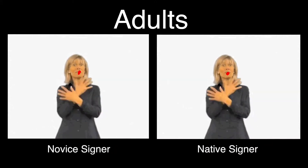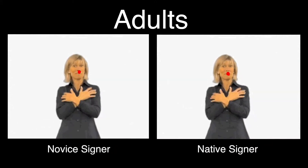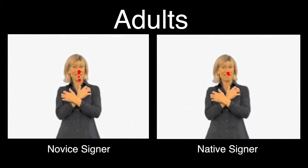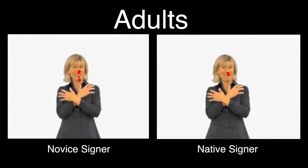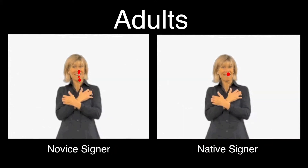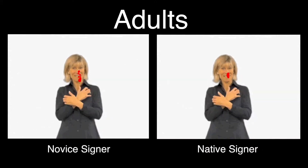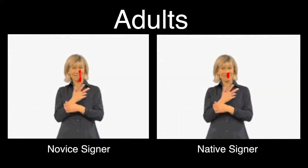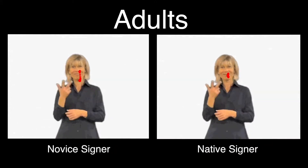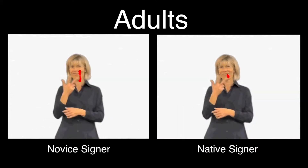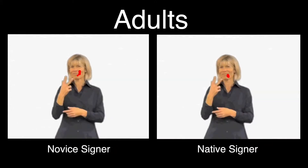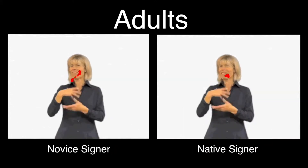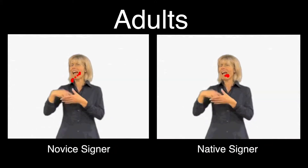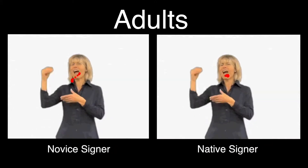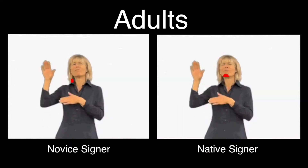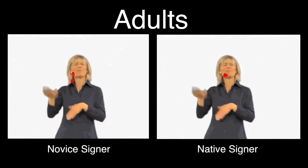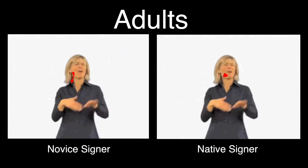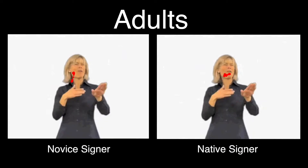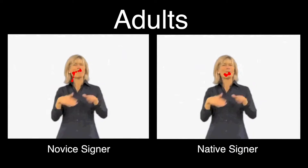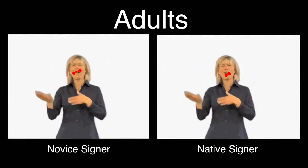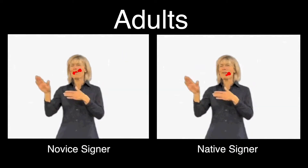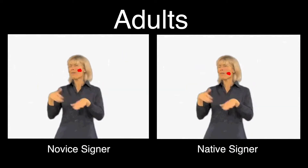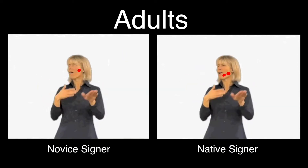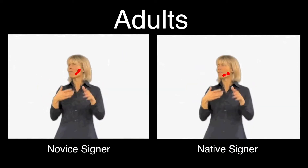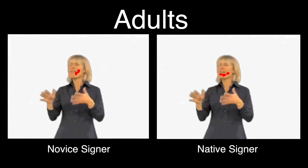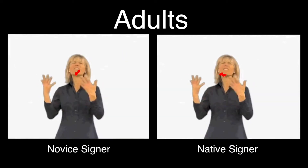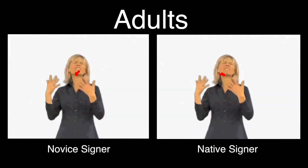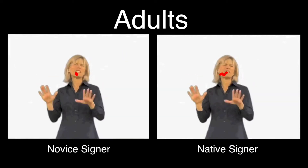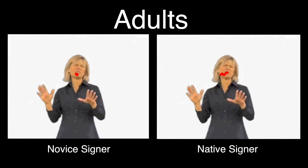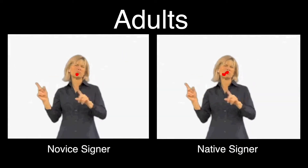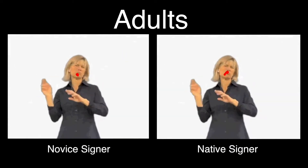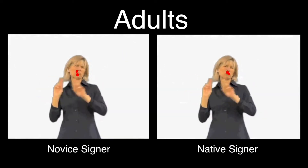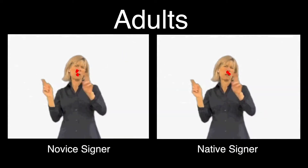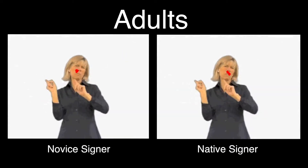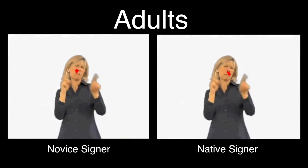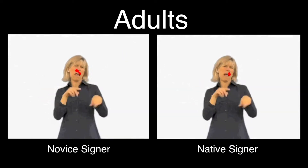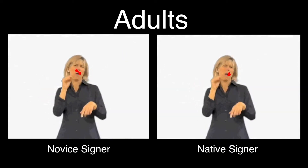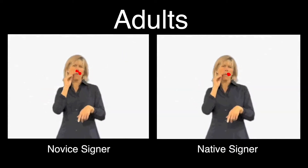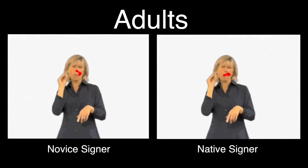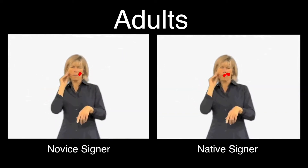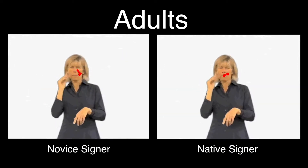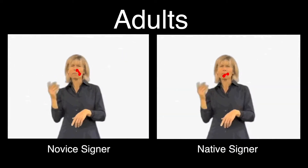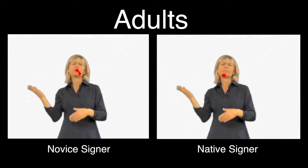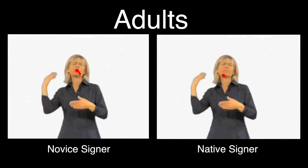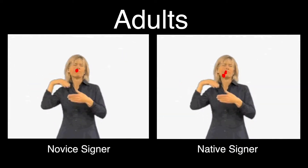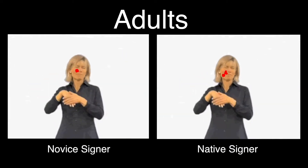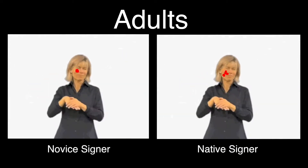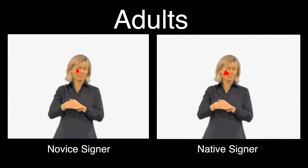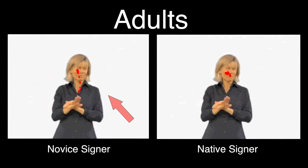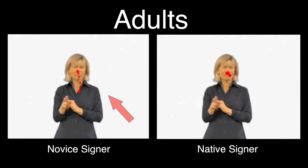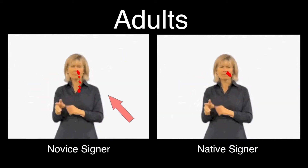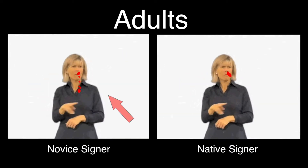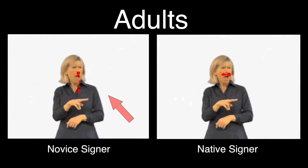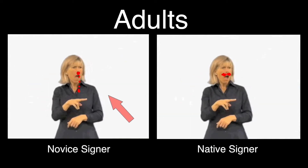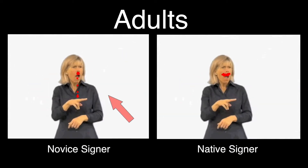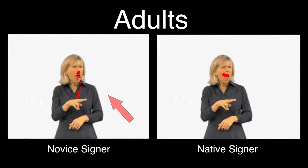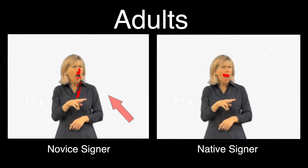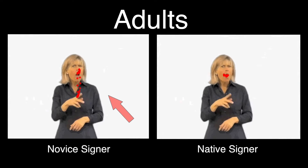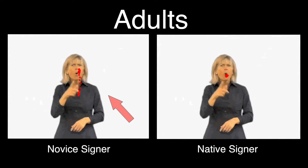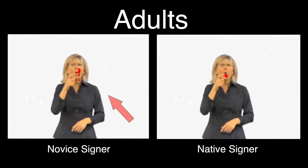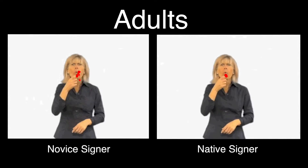and recording their eye gaze. We see a really big difference in how novice signers and highly fluent